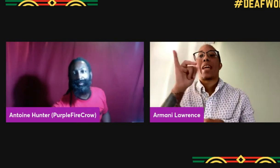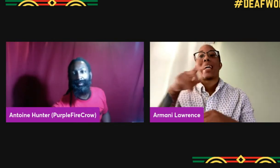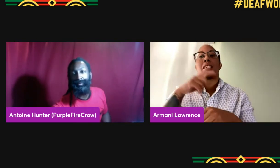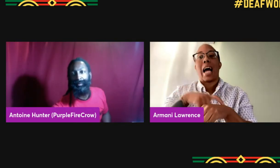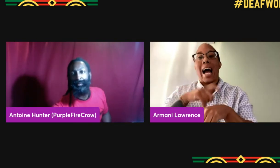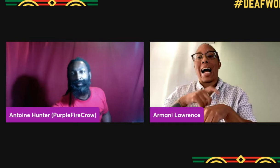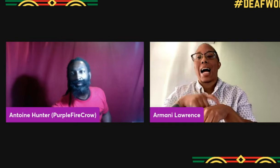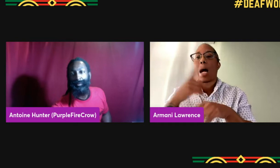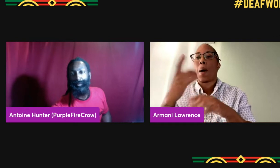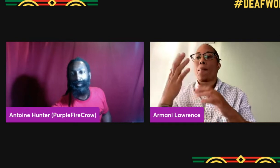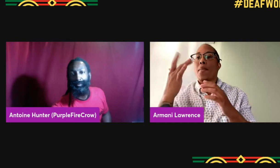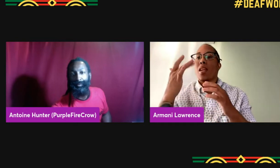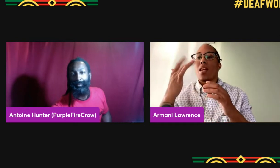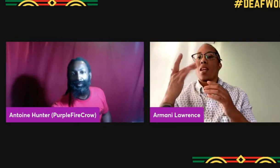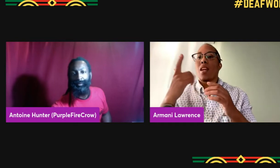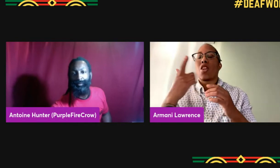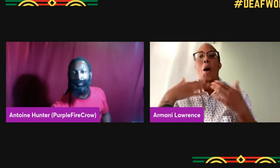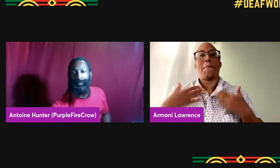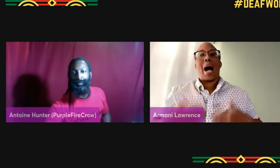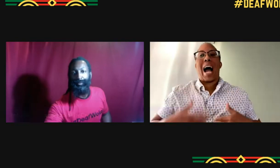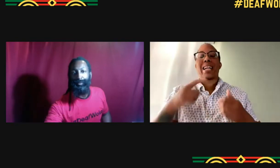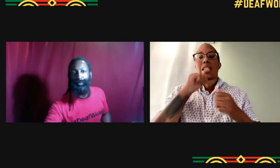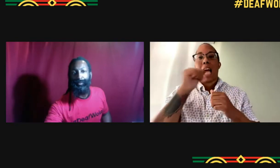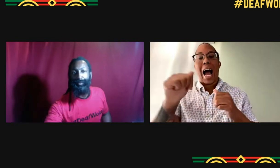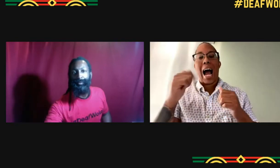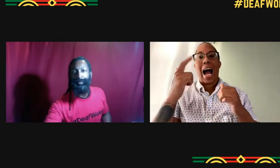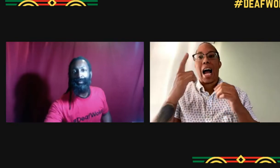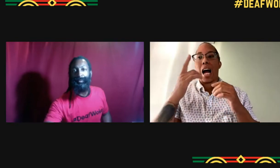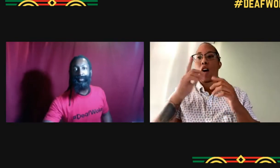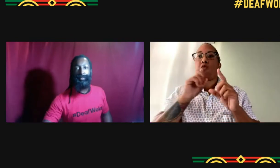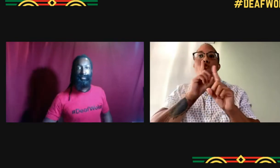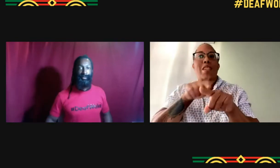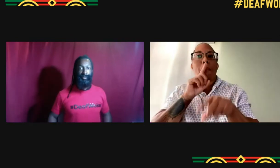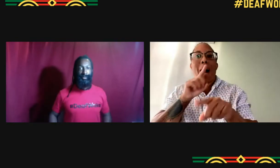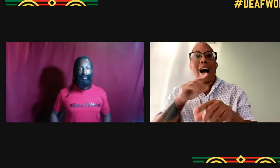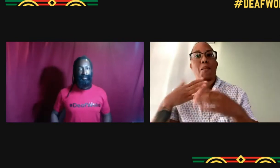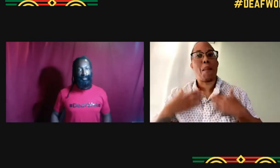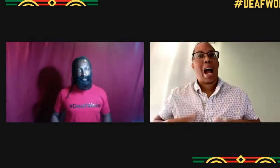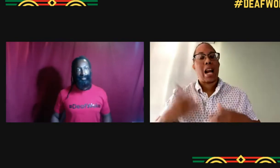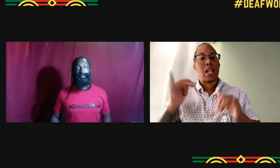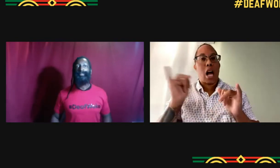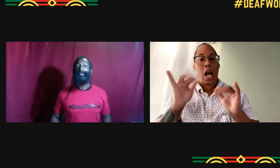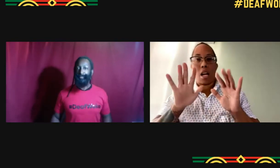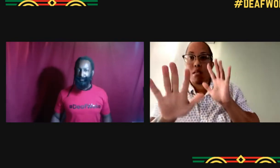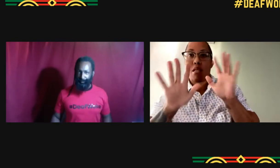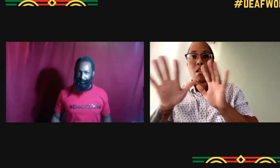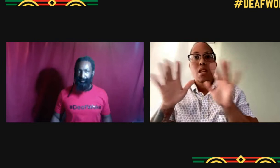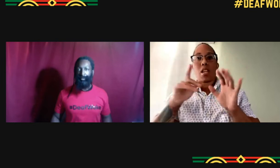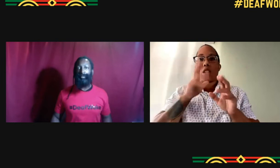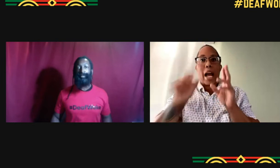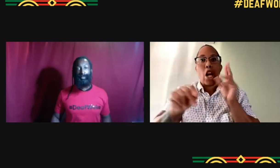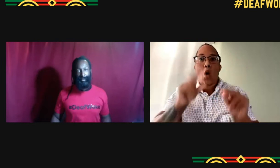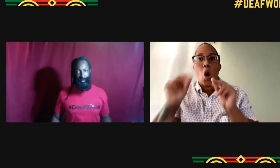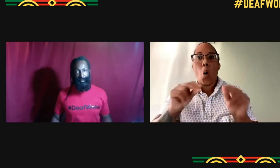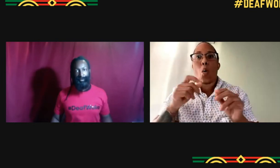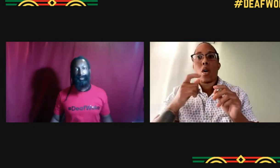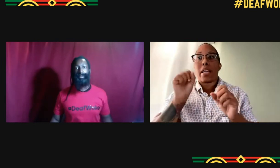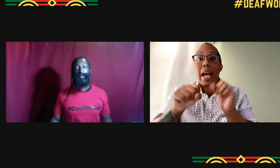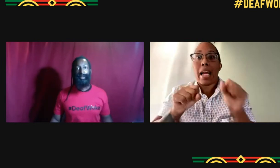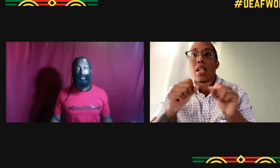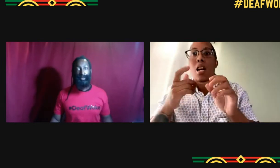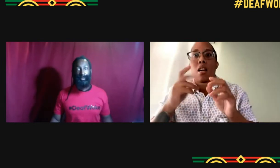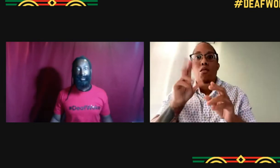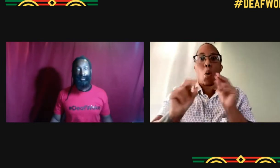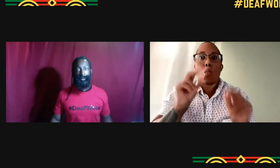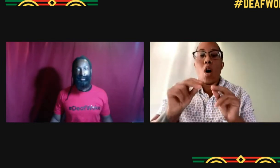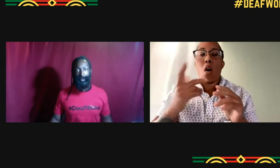Yeah. Because at that time, you know, at that time of the surgery, your body's not responding the way that it